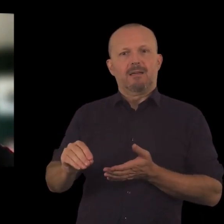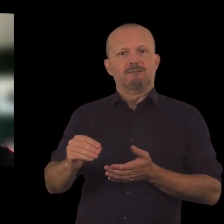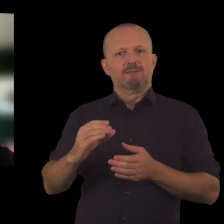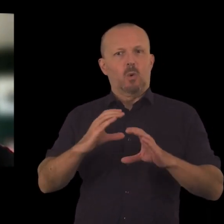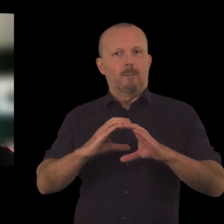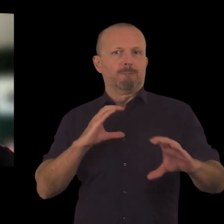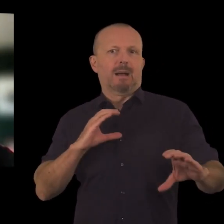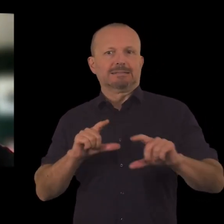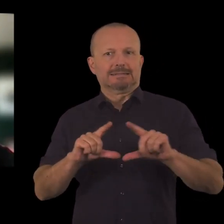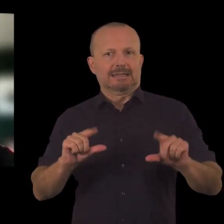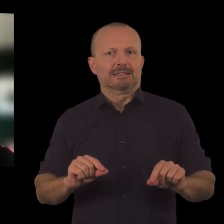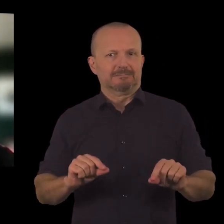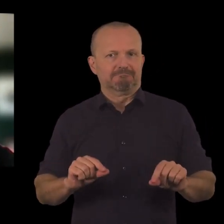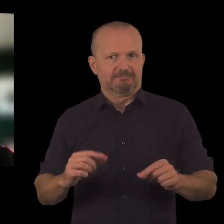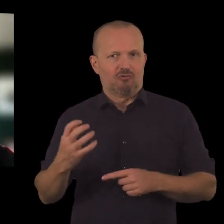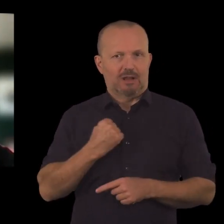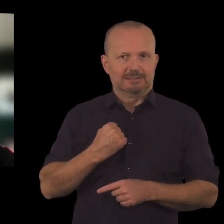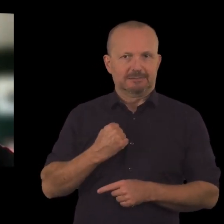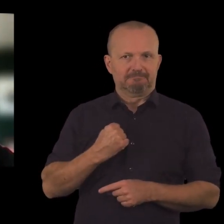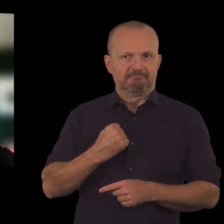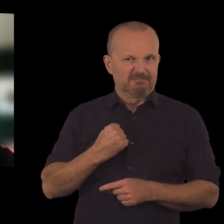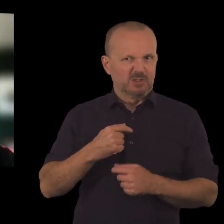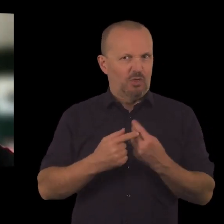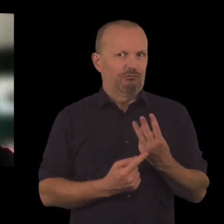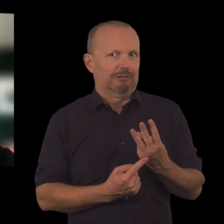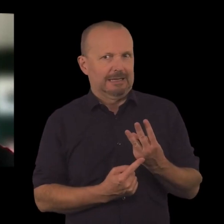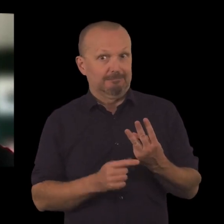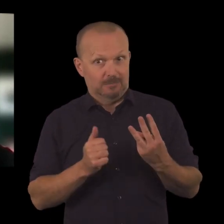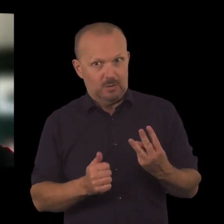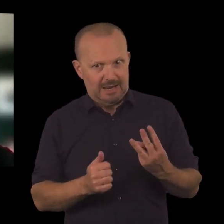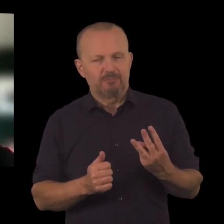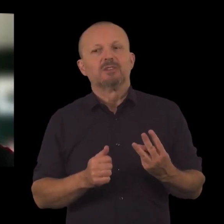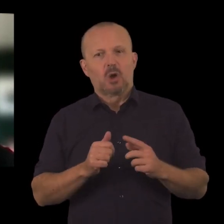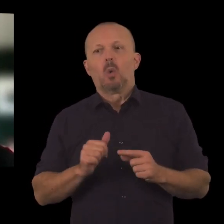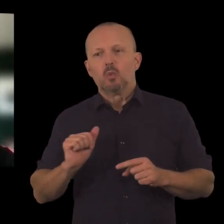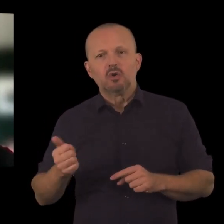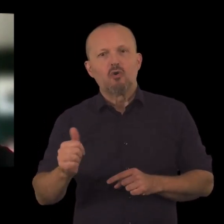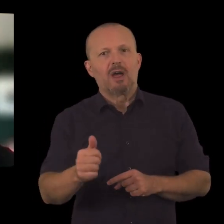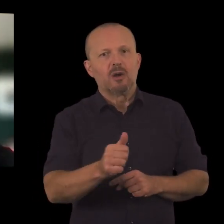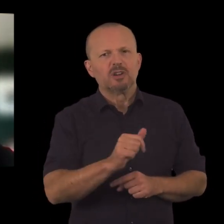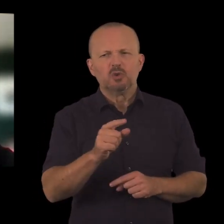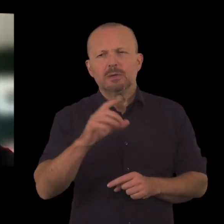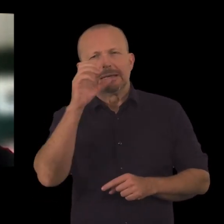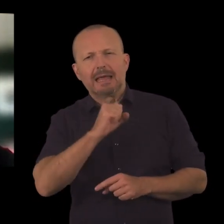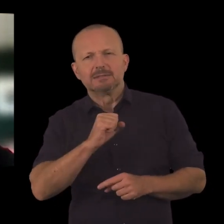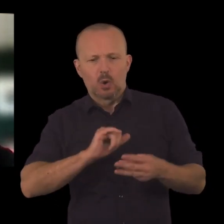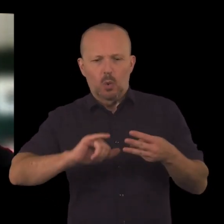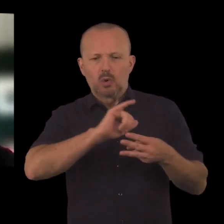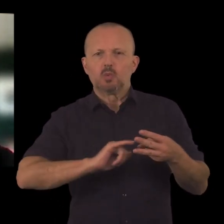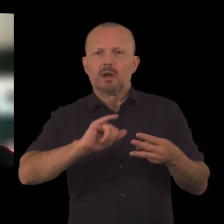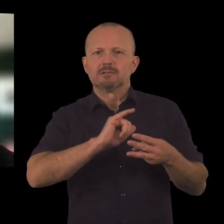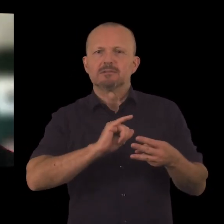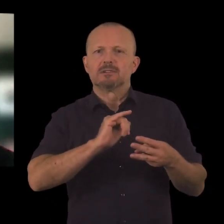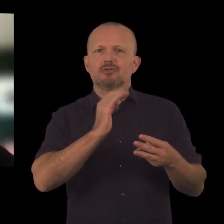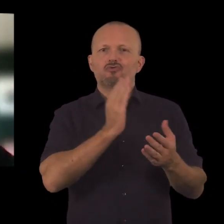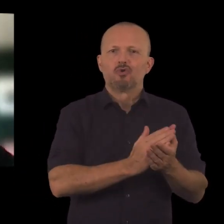arrested for trying to not pay a bus ticket. That's me. You can all, and we'll go around and you can guess in a